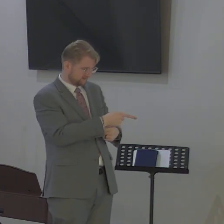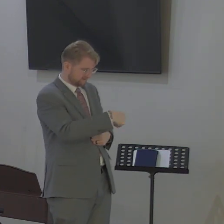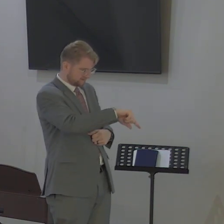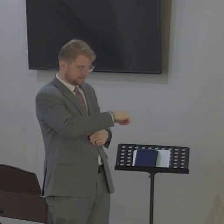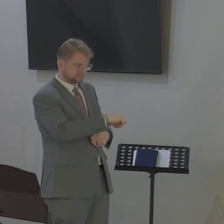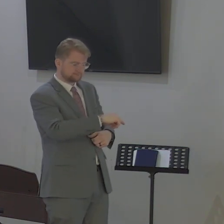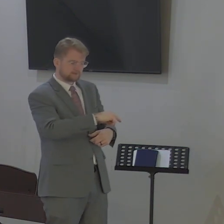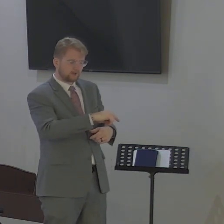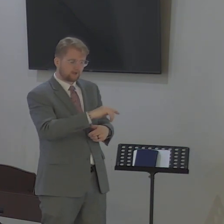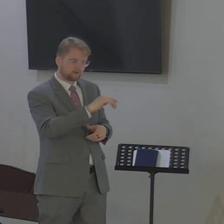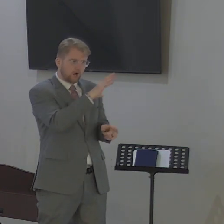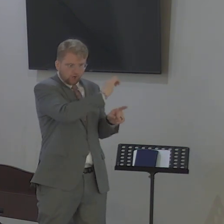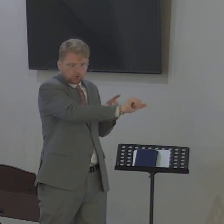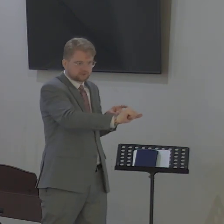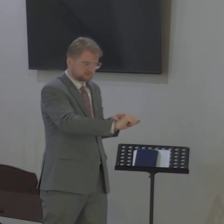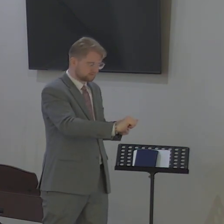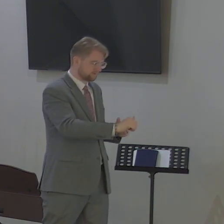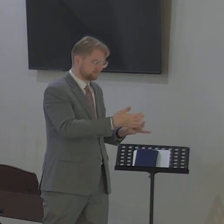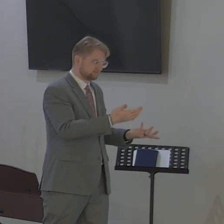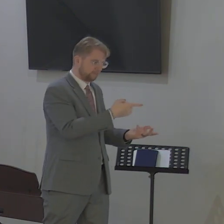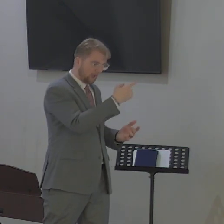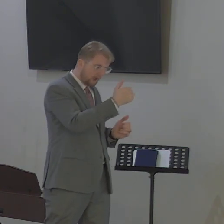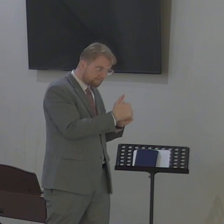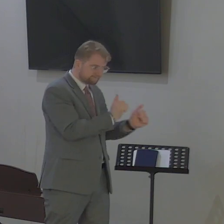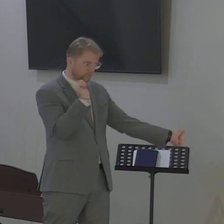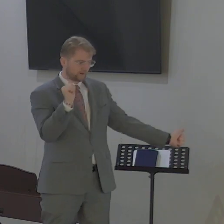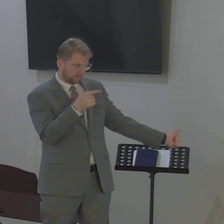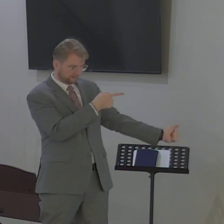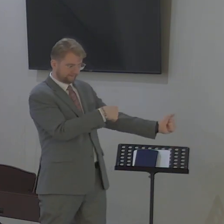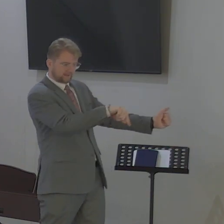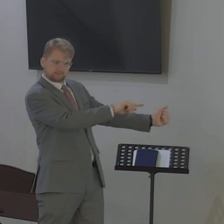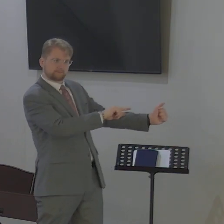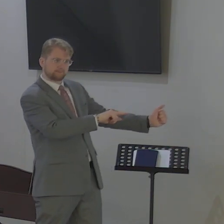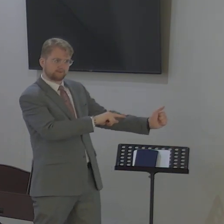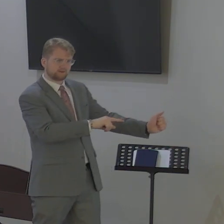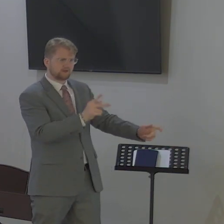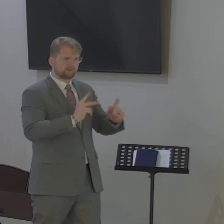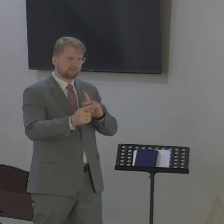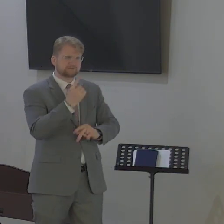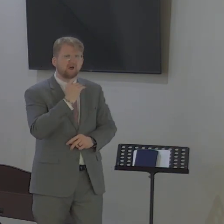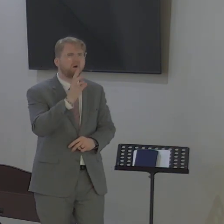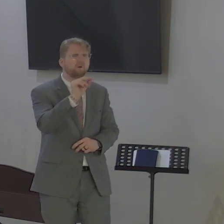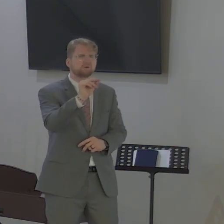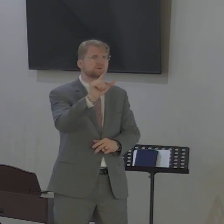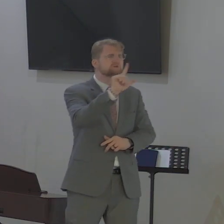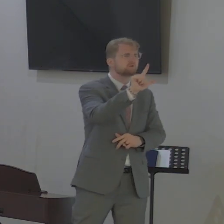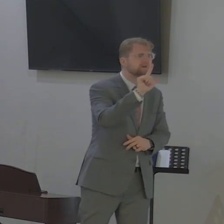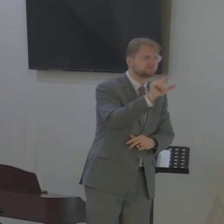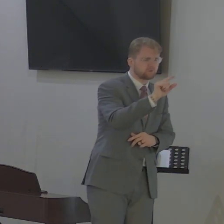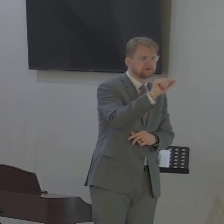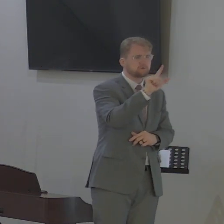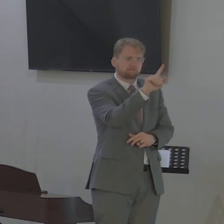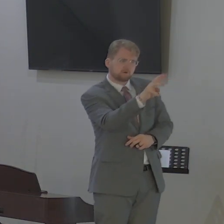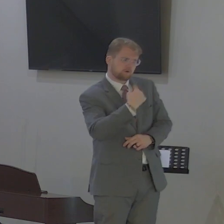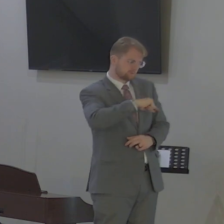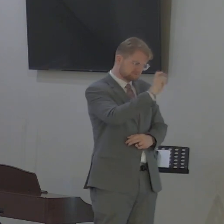We say, preacher, that's so mean. We live in 2024, we're to love everybody. What happened to the church?